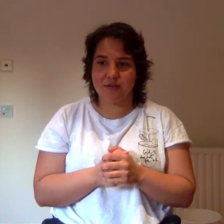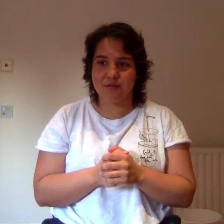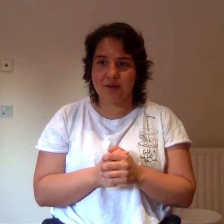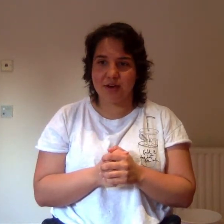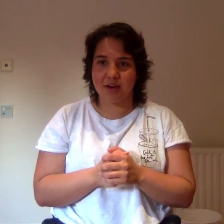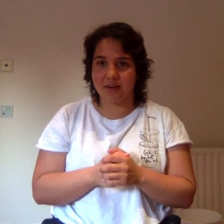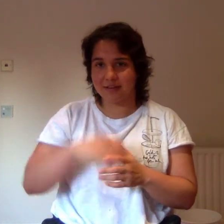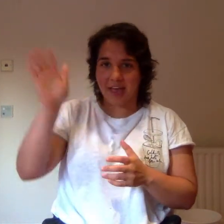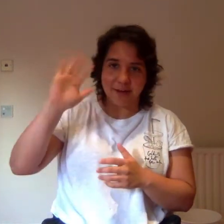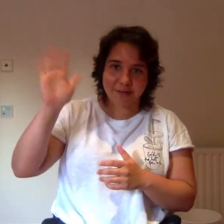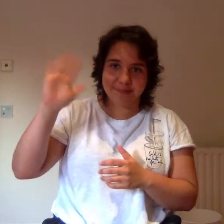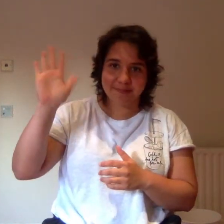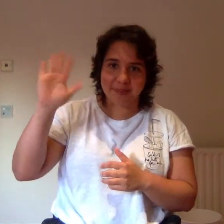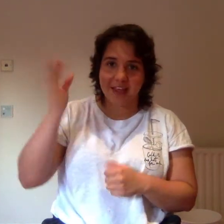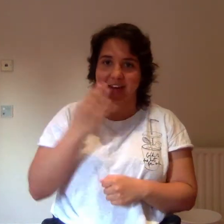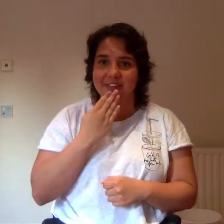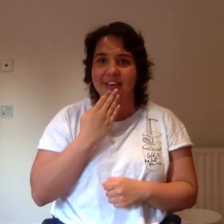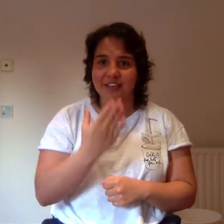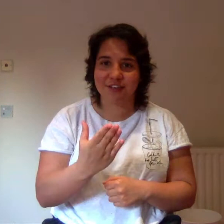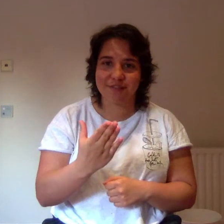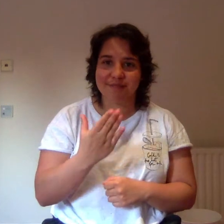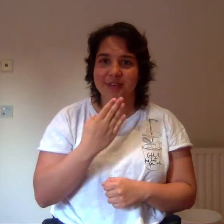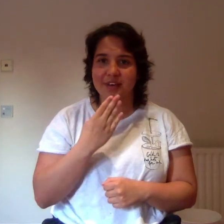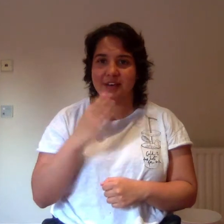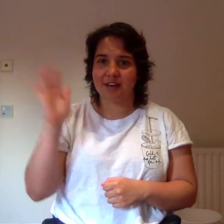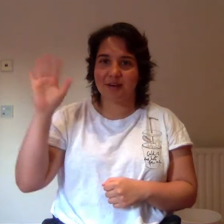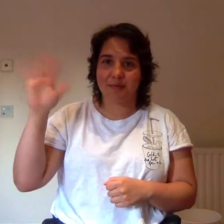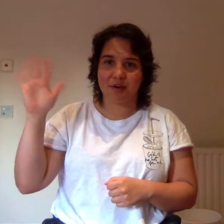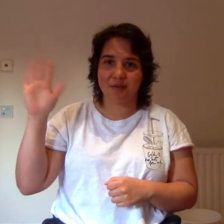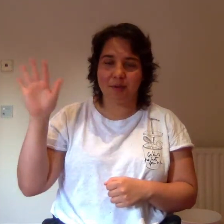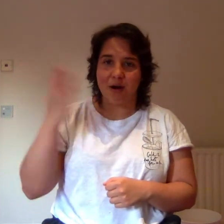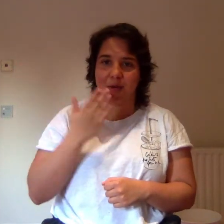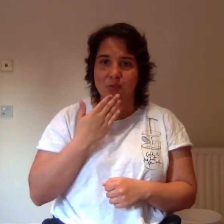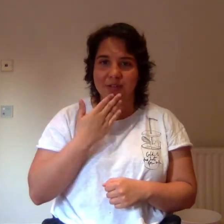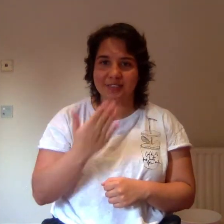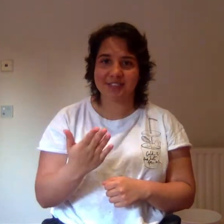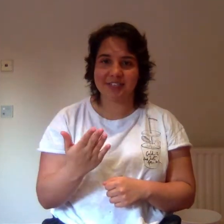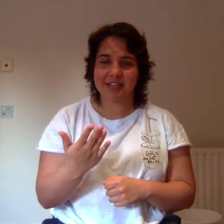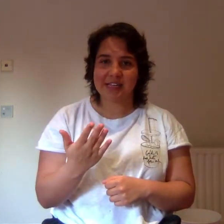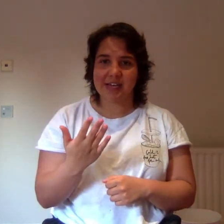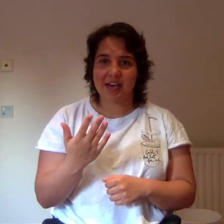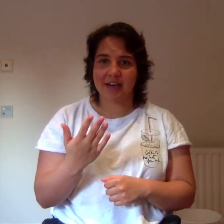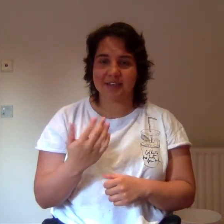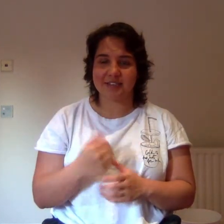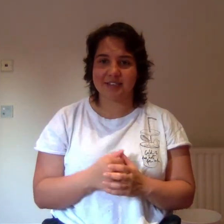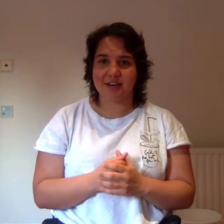So hello and thank you are your palm ones. And